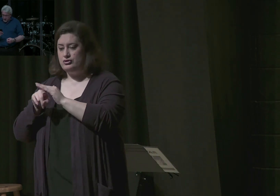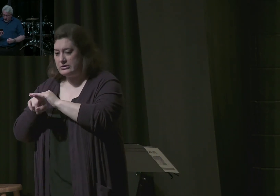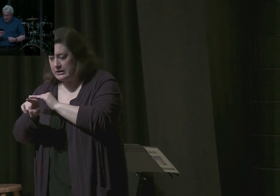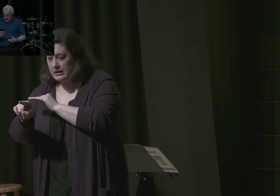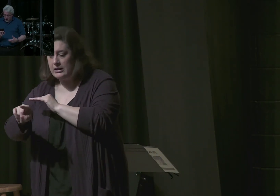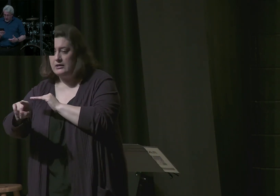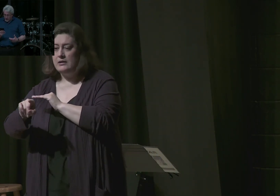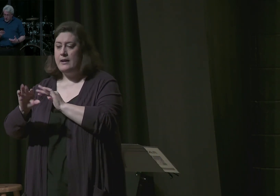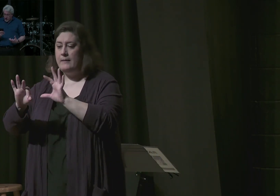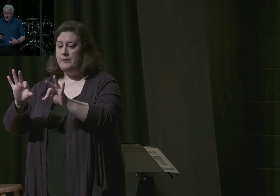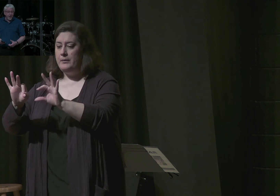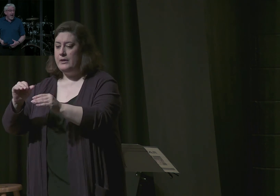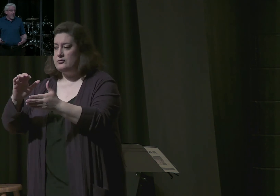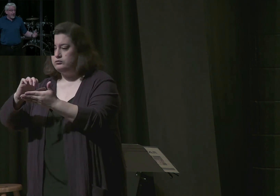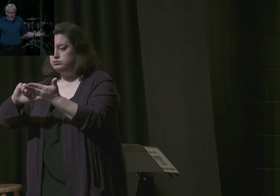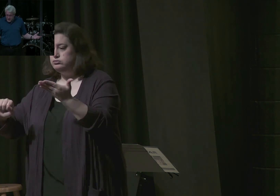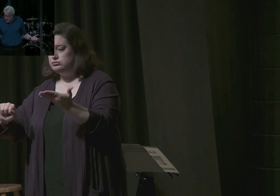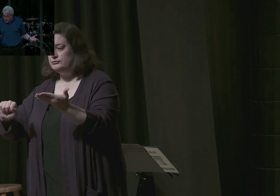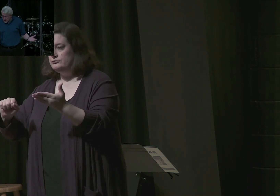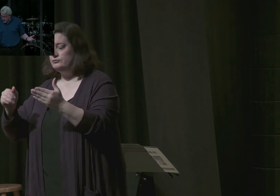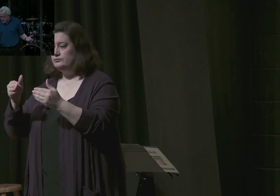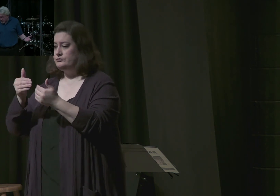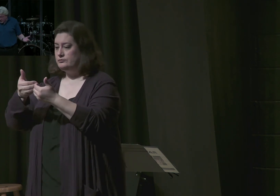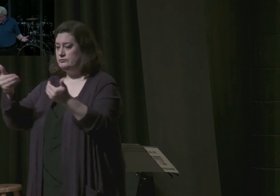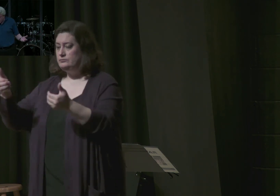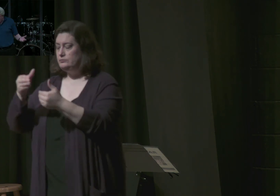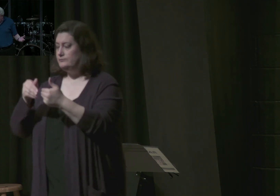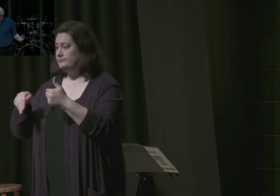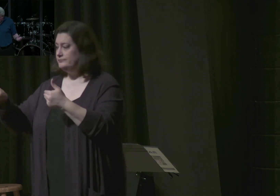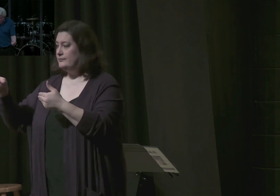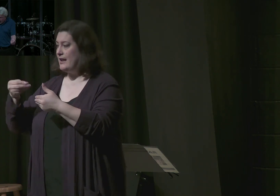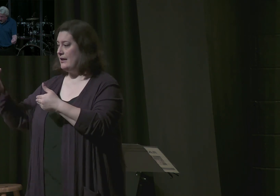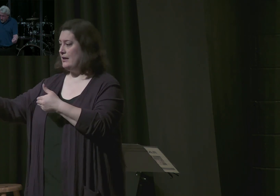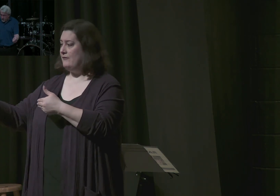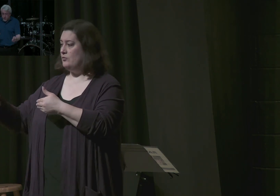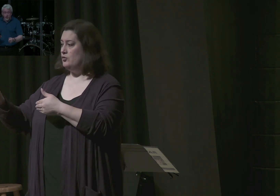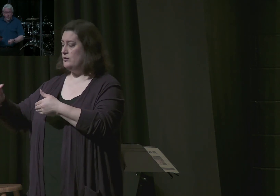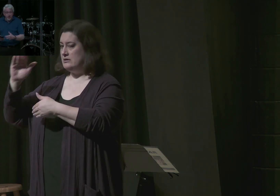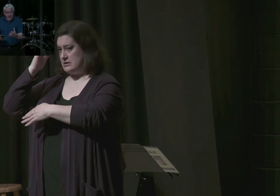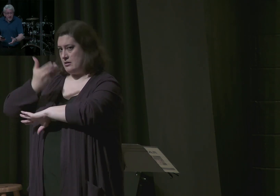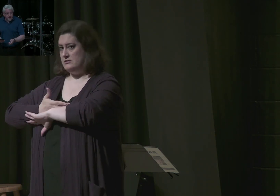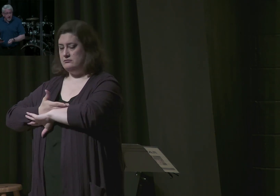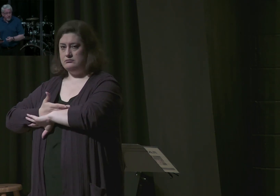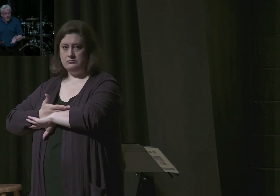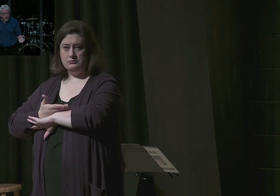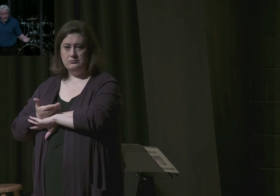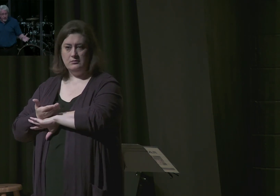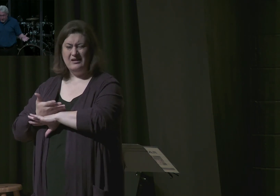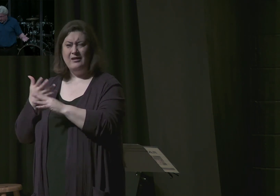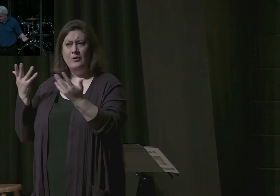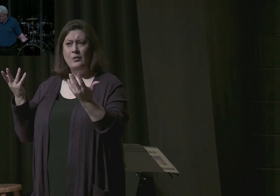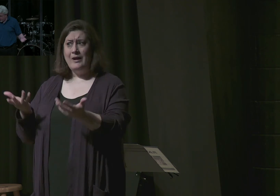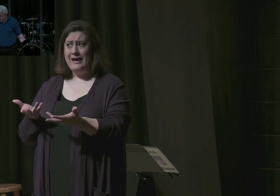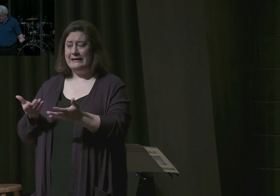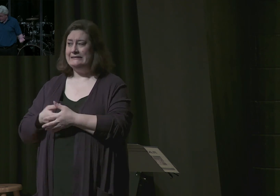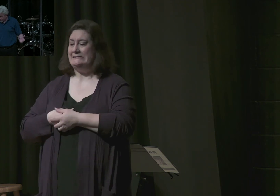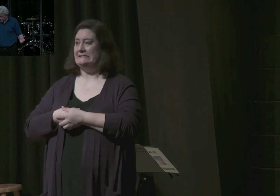walking slowly away from Jacob, and then as soon as he is out of sight, running to his herd and his sons and his